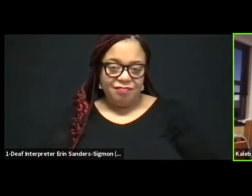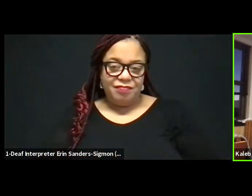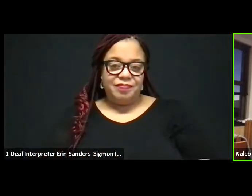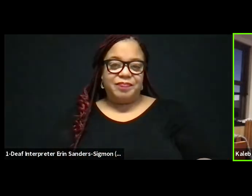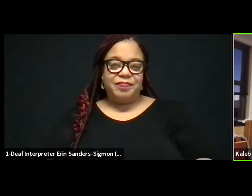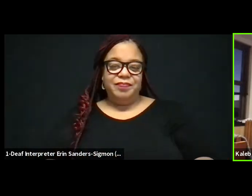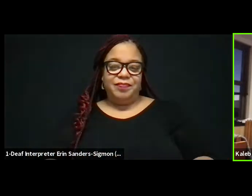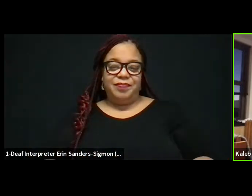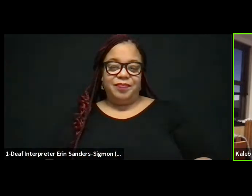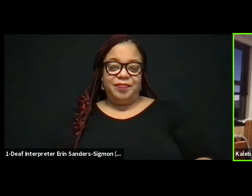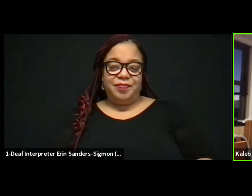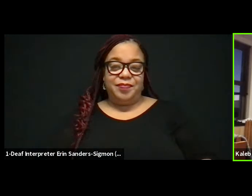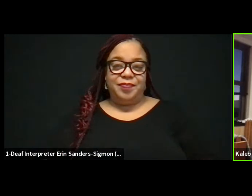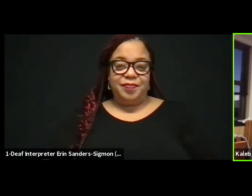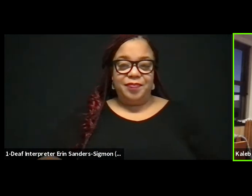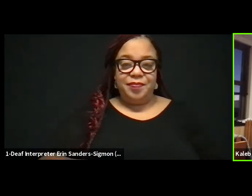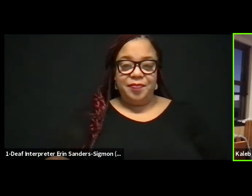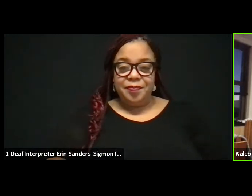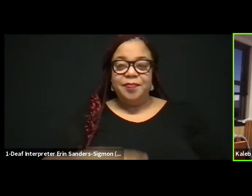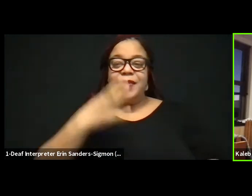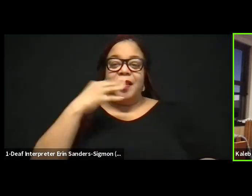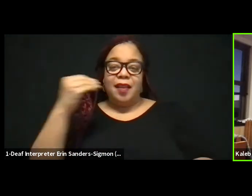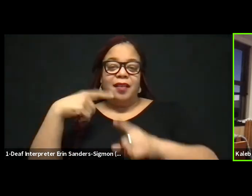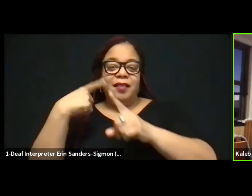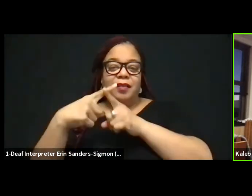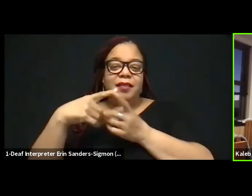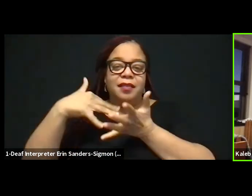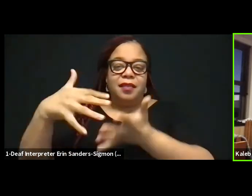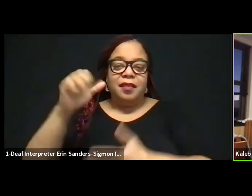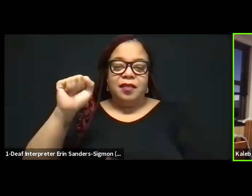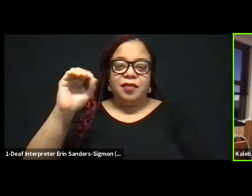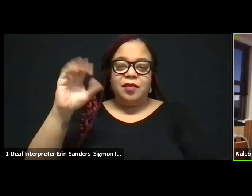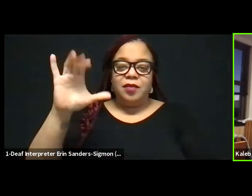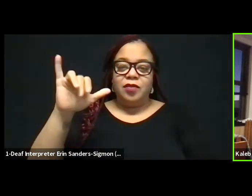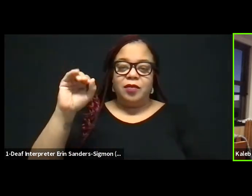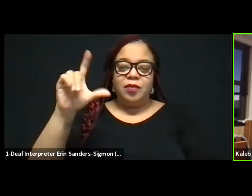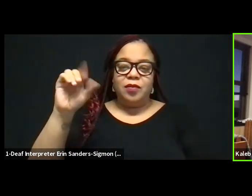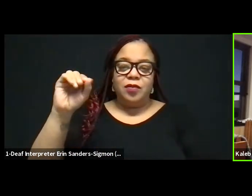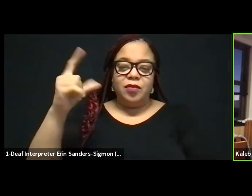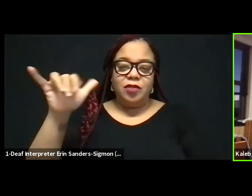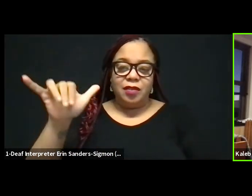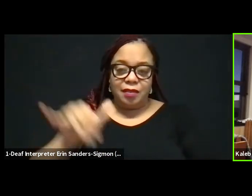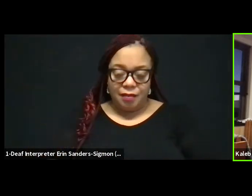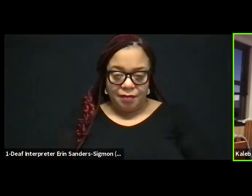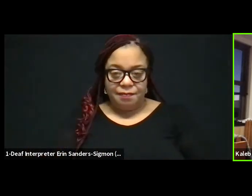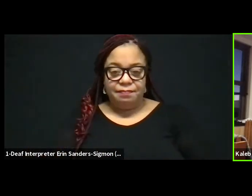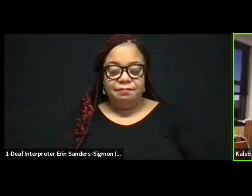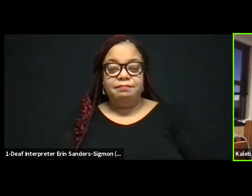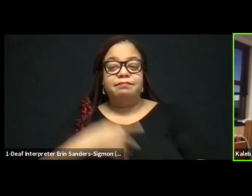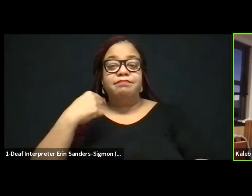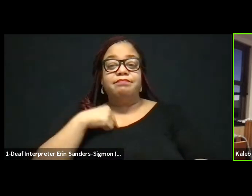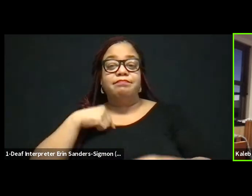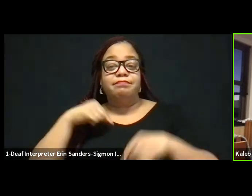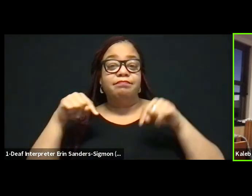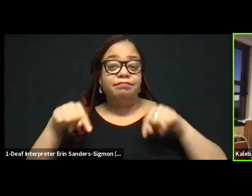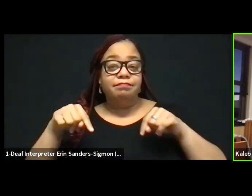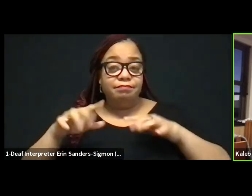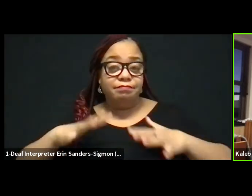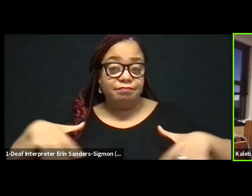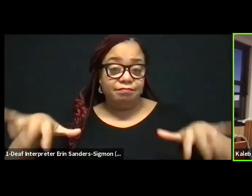in Chicago, I reside on Potawatomi land, Ojibwe land, Miami land.